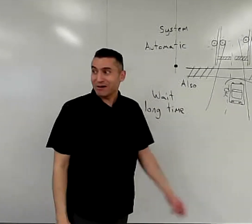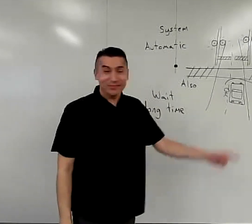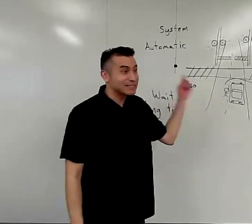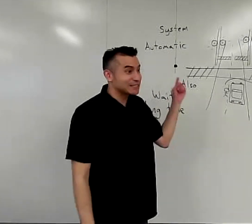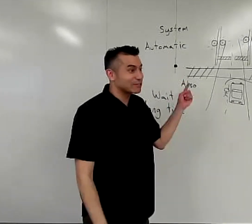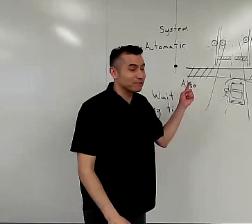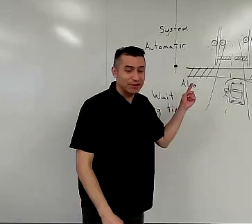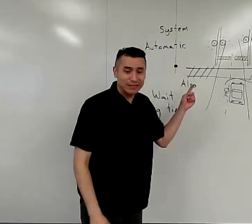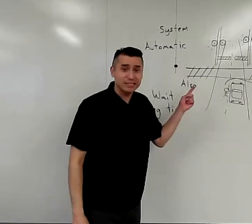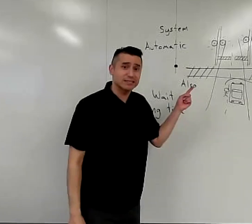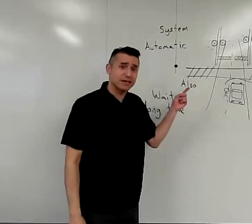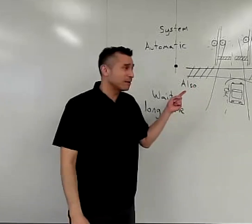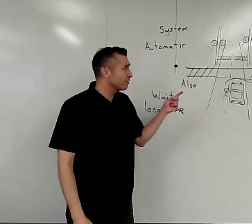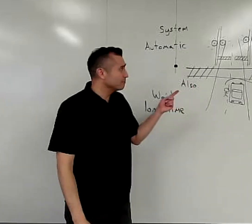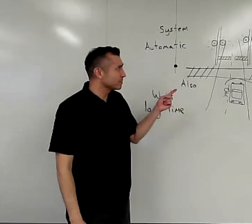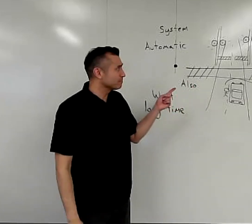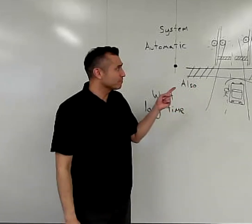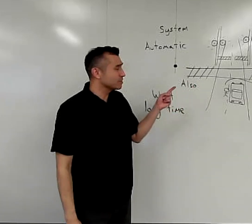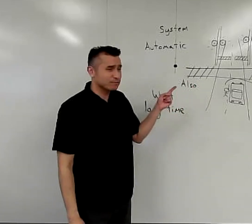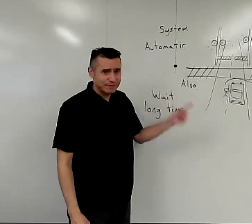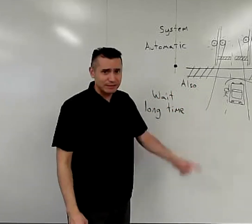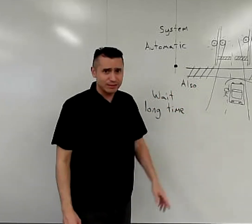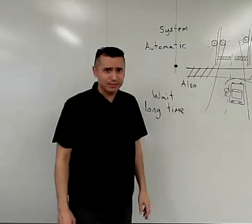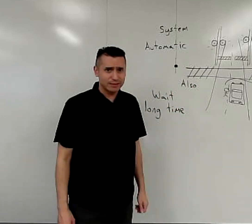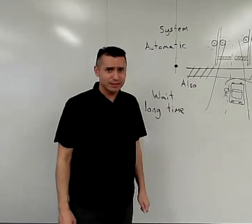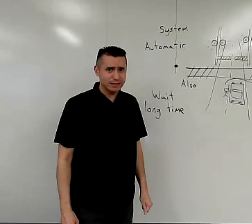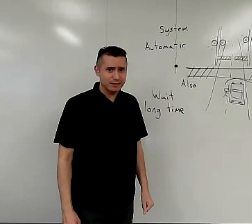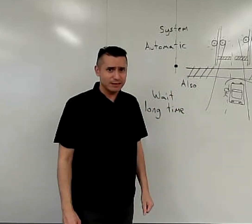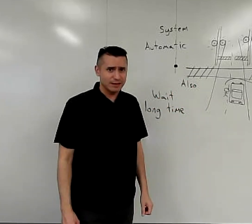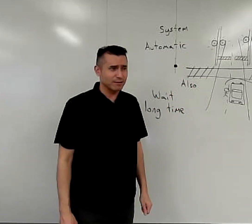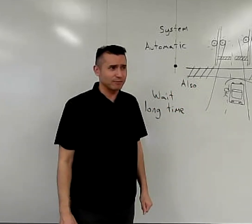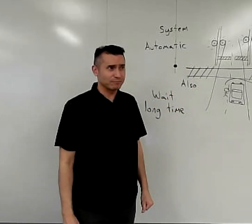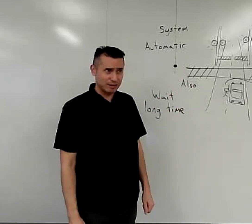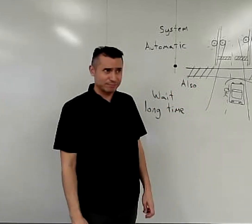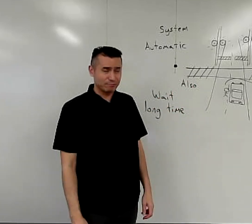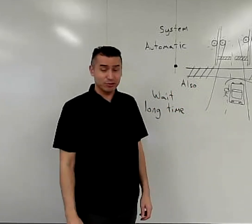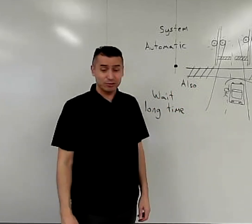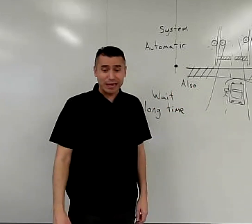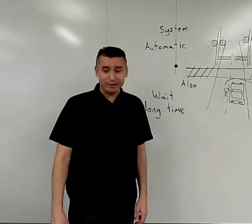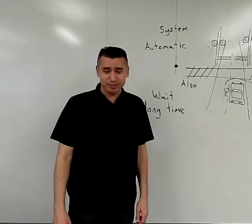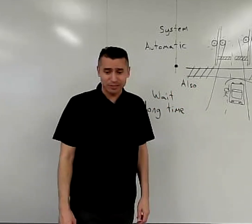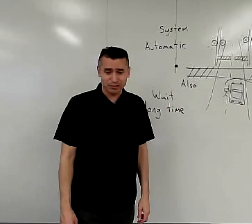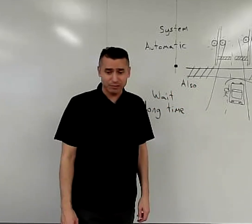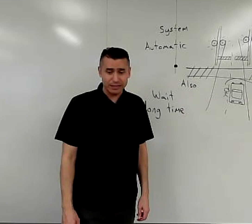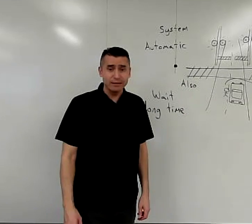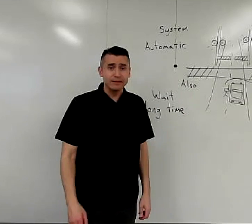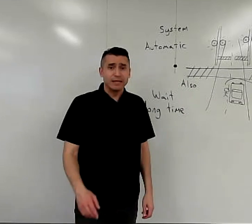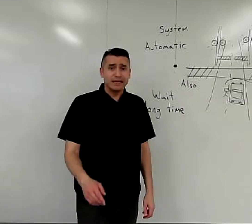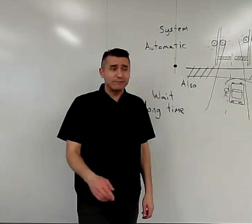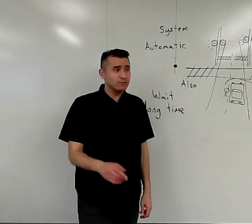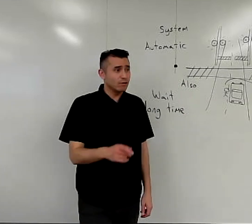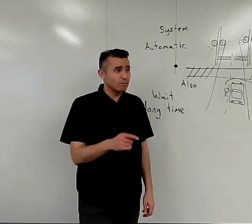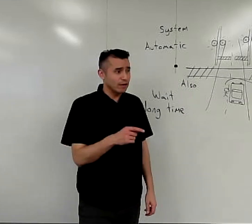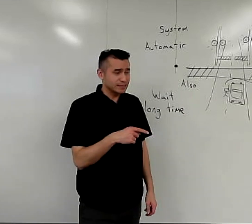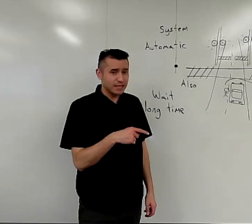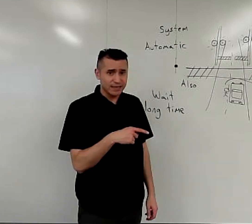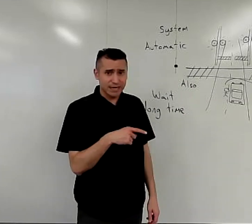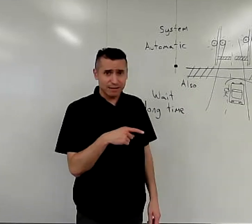on this story. This quiz will be it'll be worth your entire semester grade. If you know a sign that